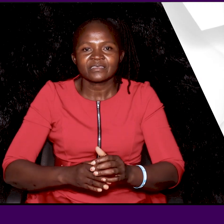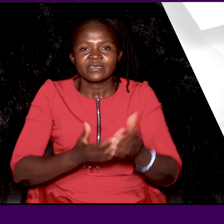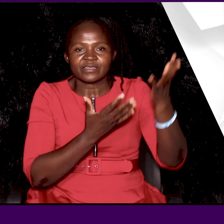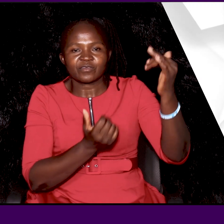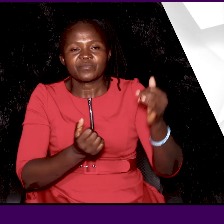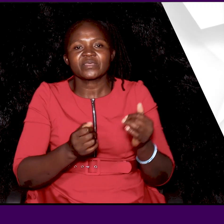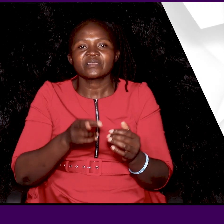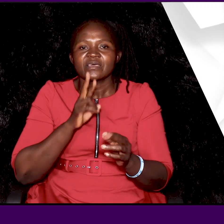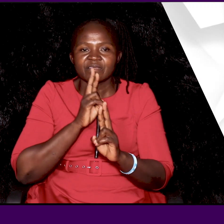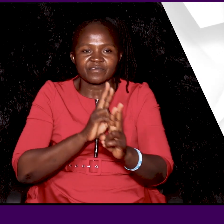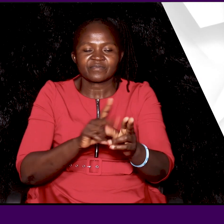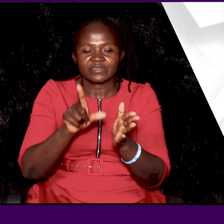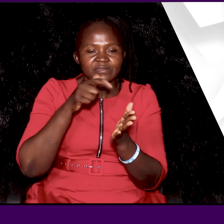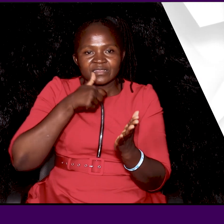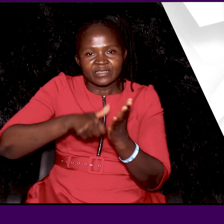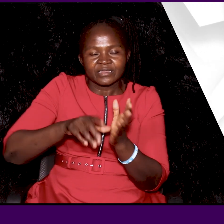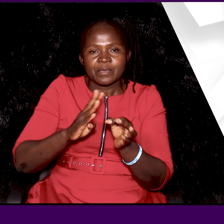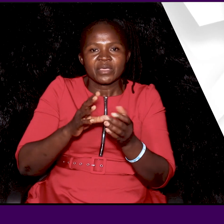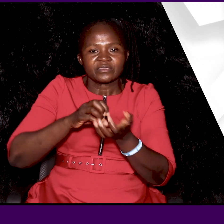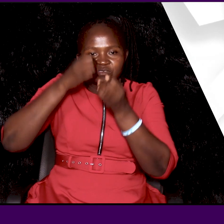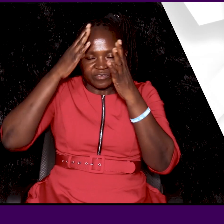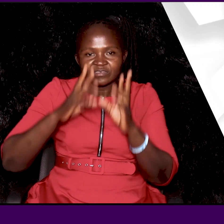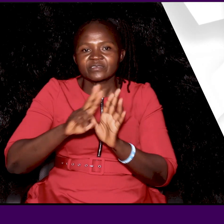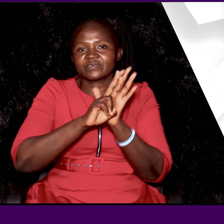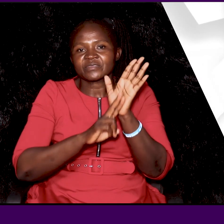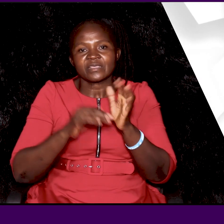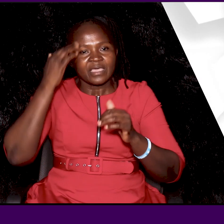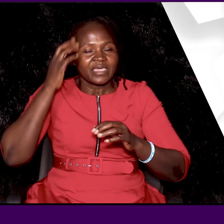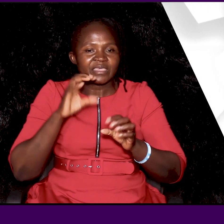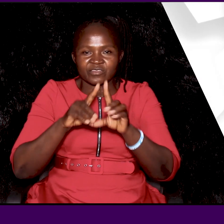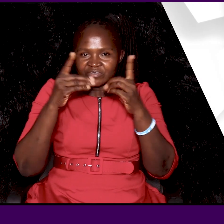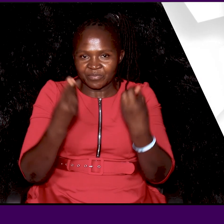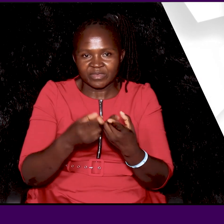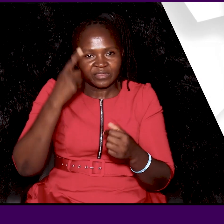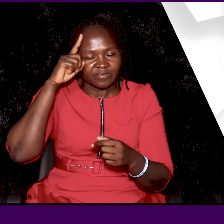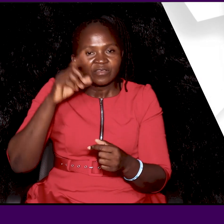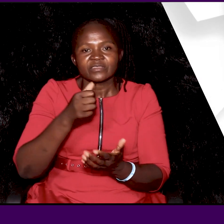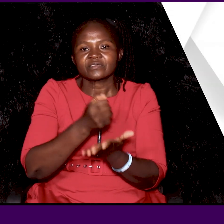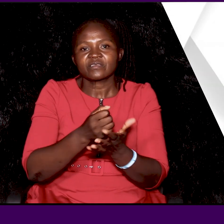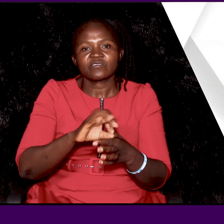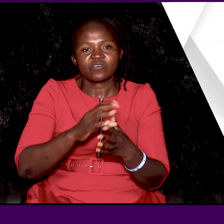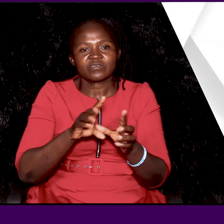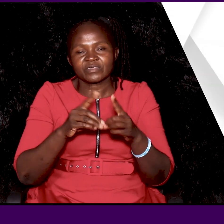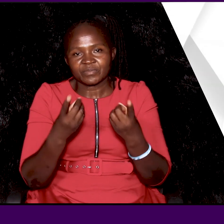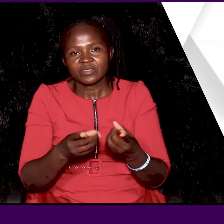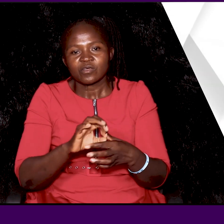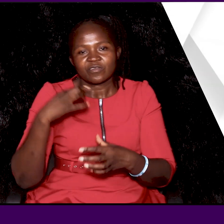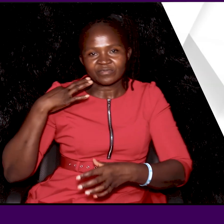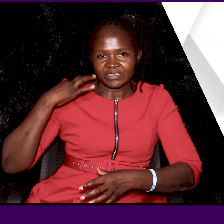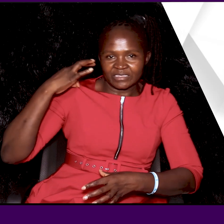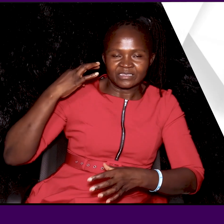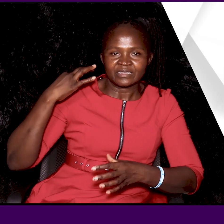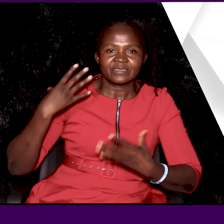is referral letter by student representative, head of departments, for staff or departments or